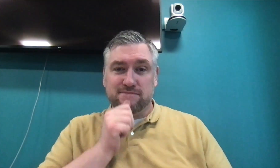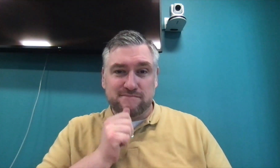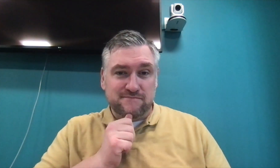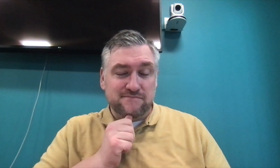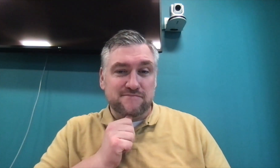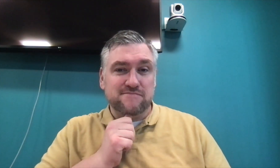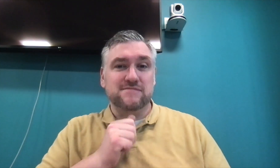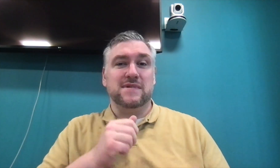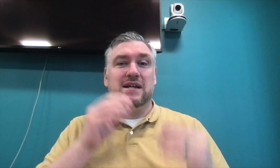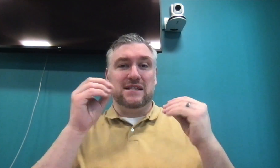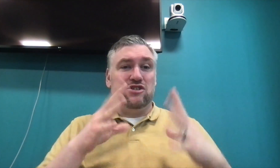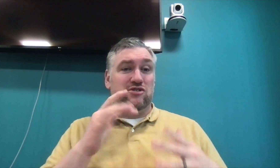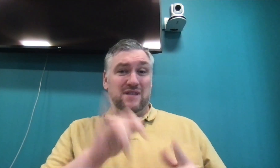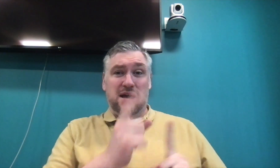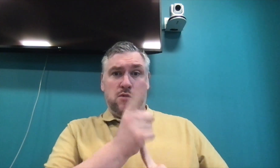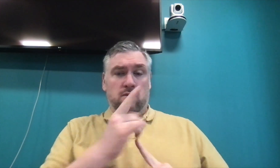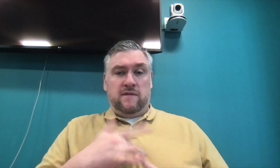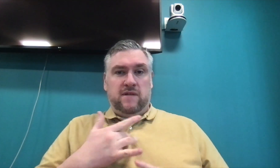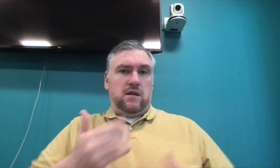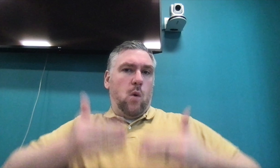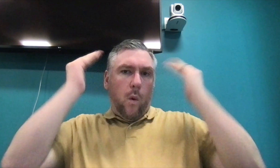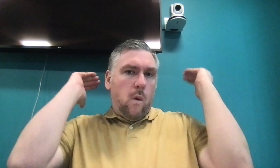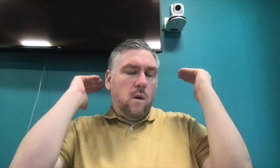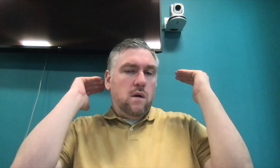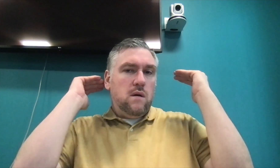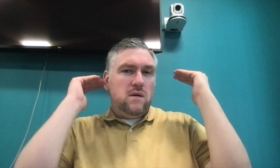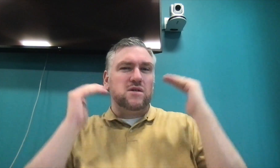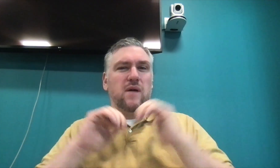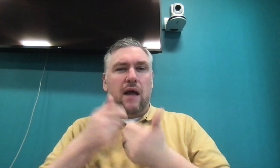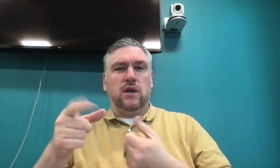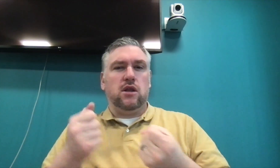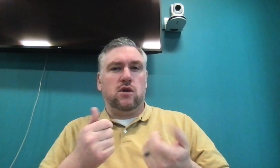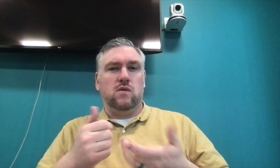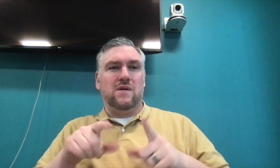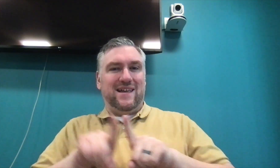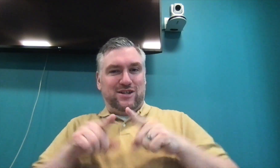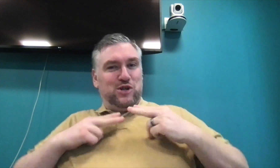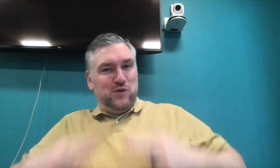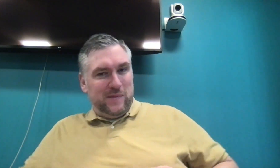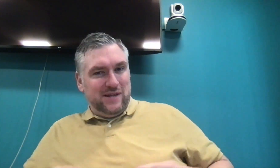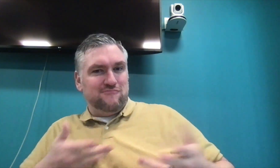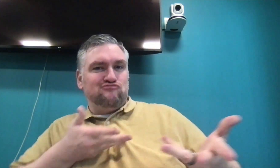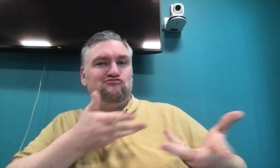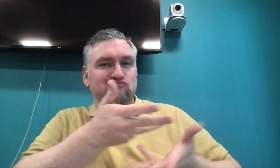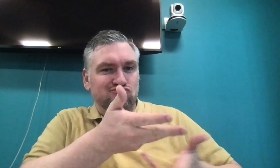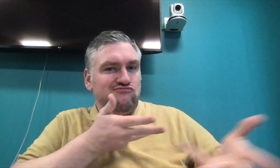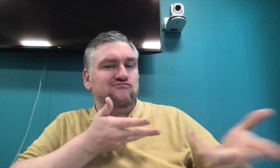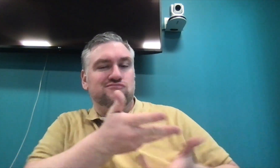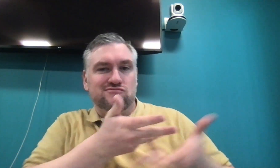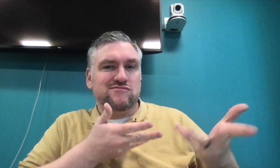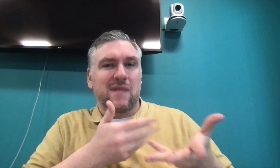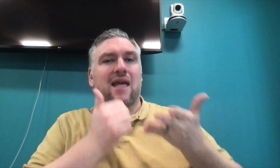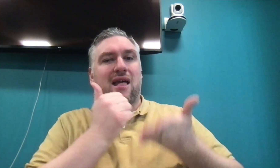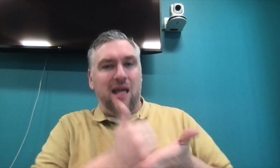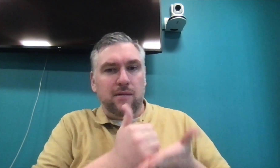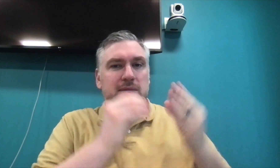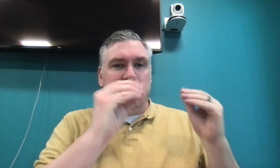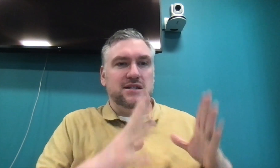Sometimes we just need to be patient. Teachers in that moment might feel overwhelmed. And so as a human, how we interact